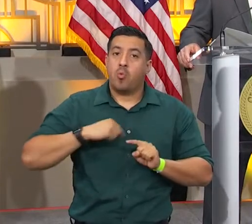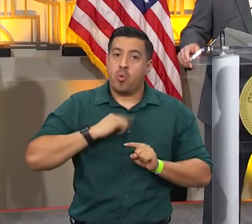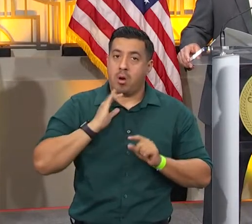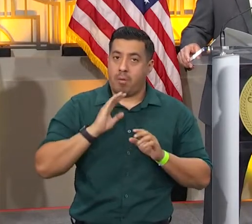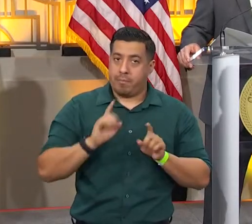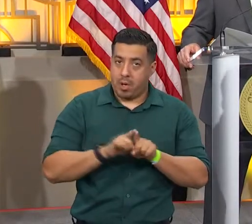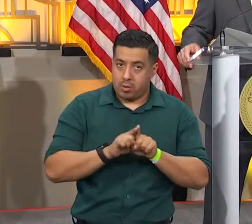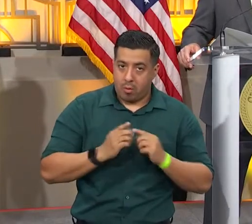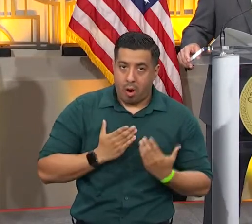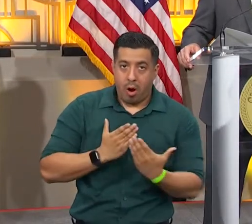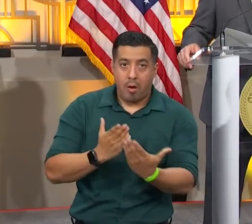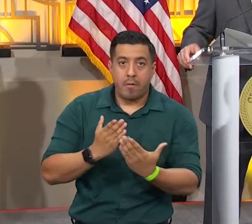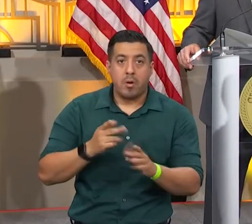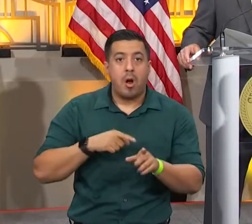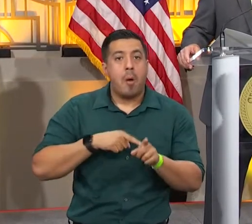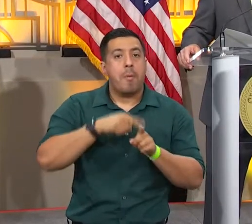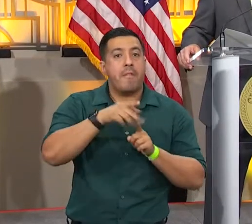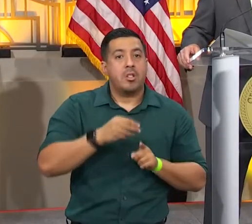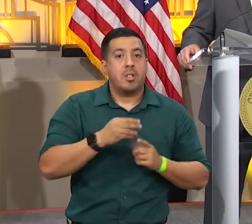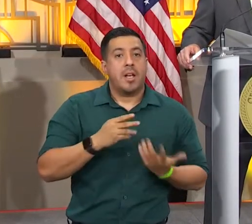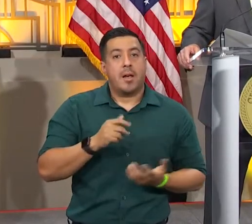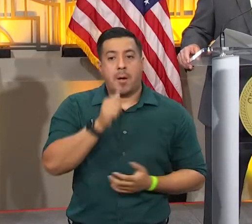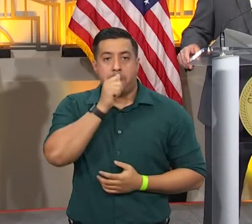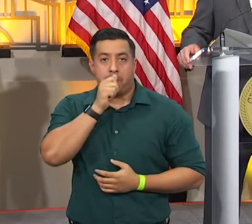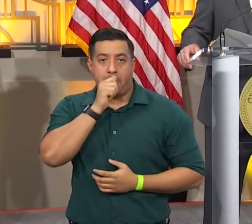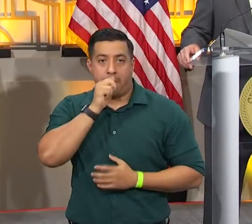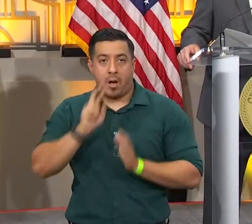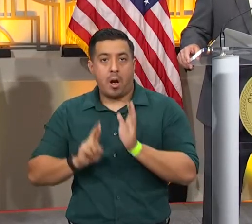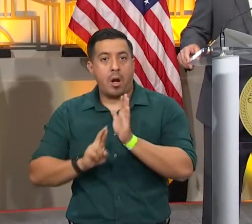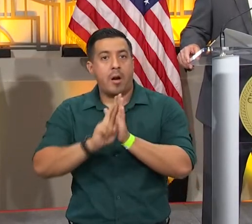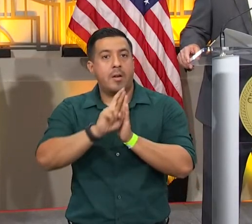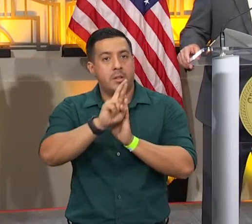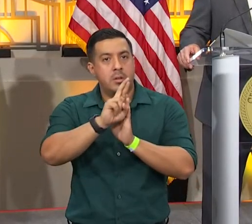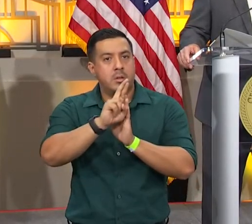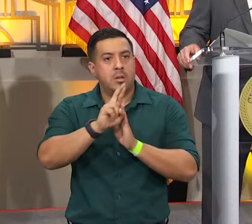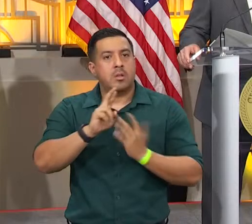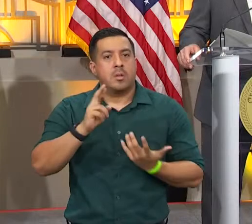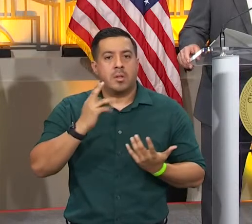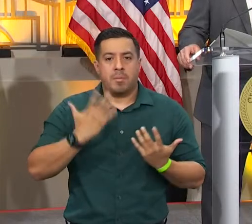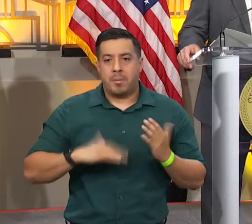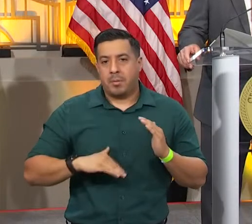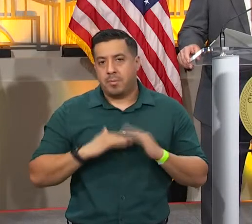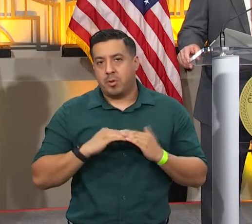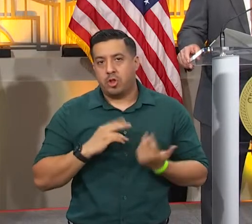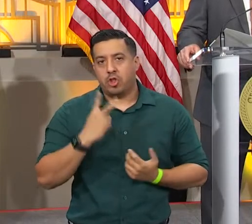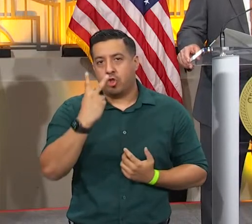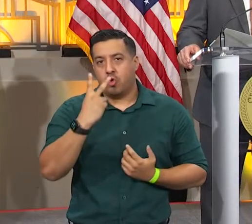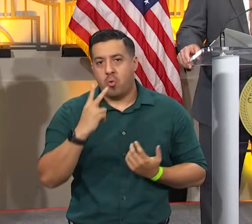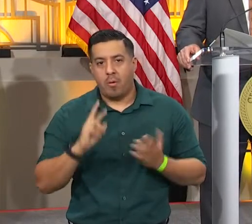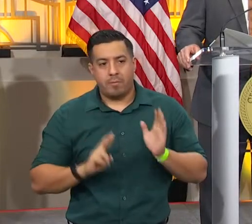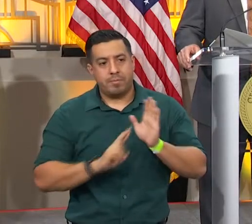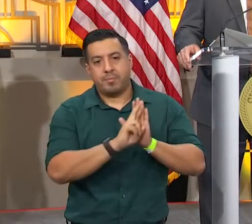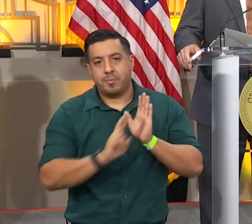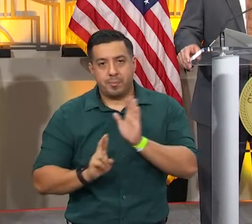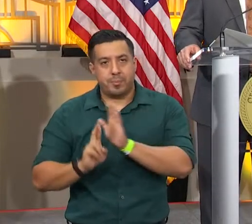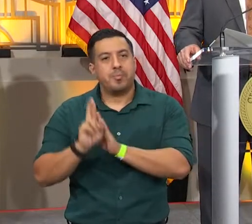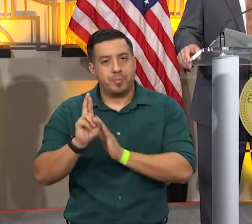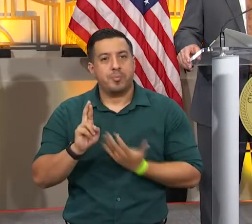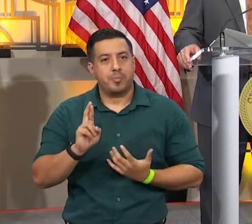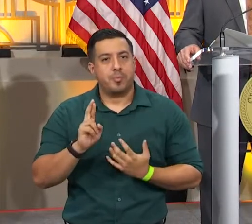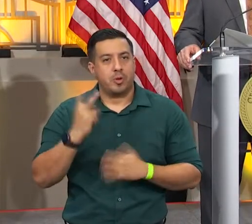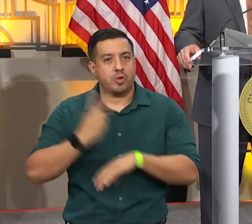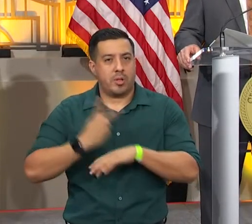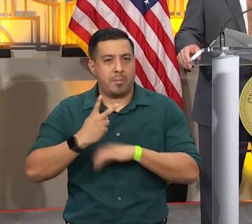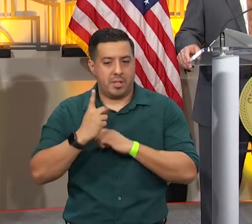we are also offering professional and private astronaut missions to the ISS at a rate of up to 2 flights per year. And in fact,